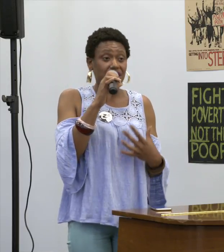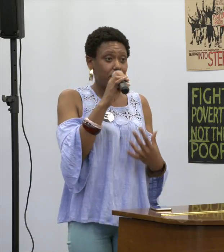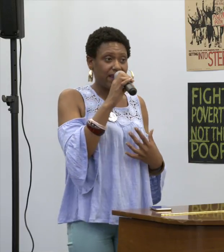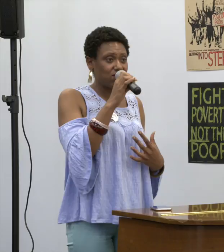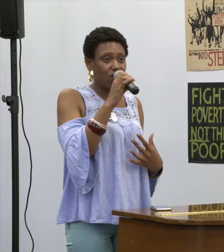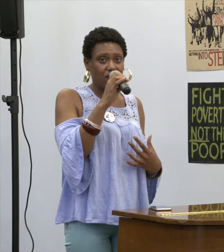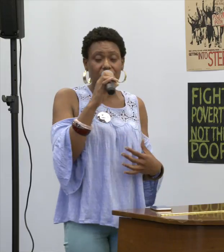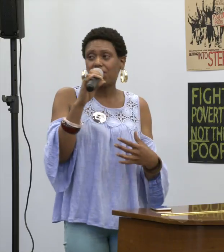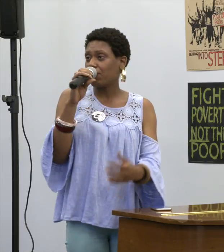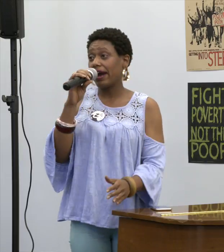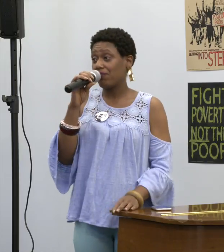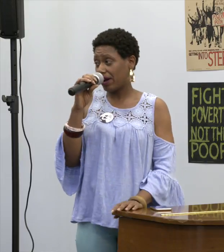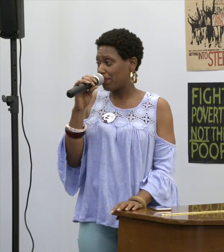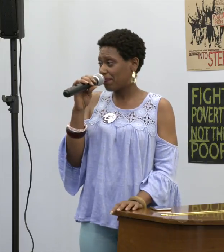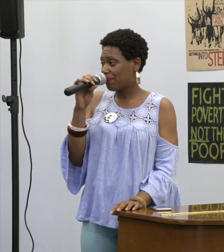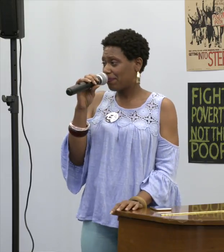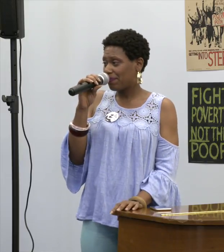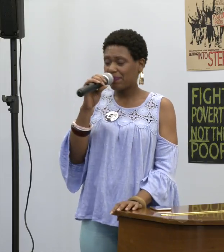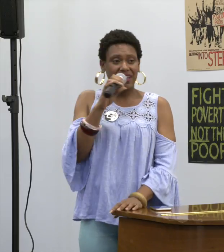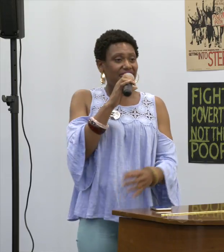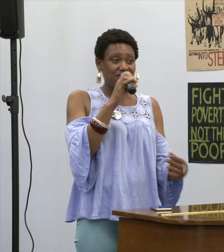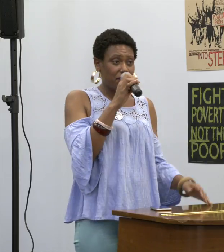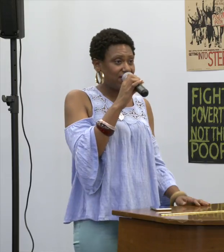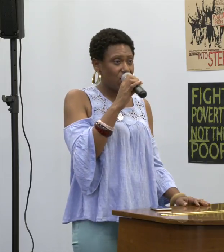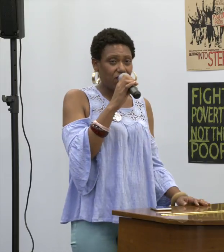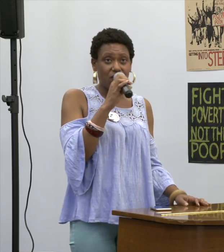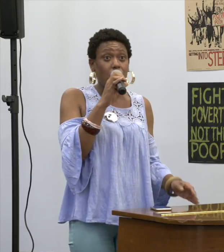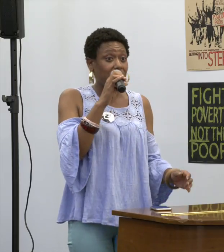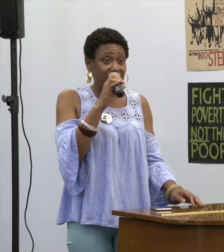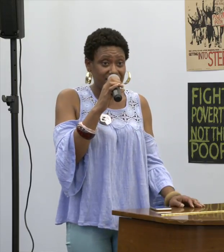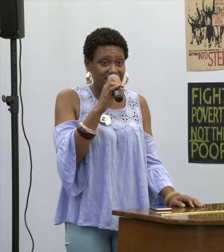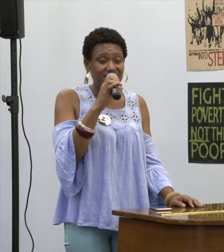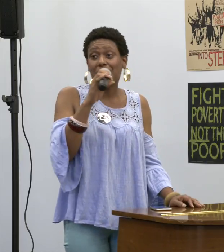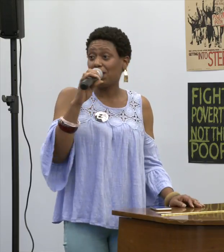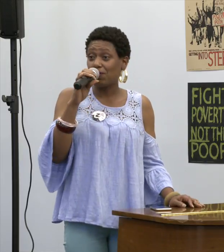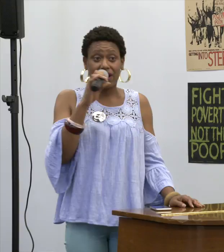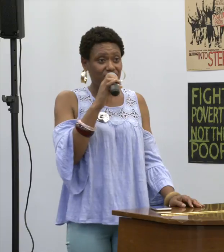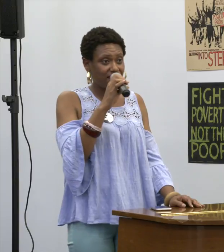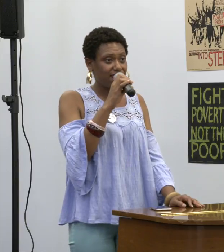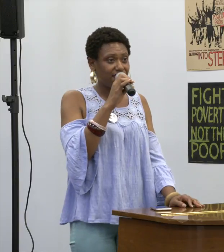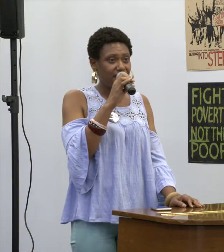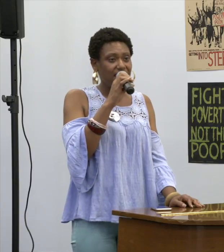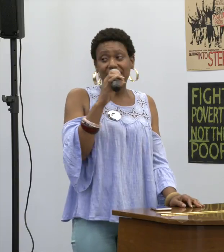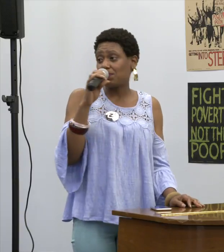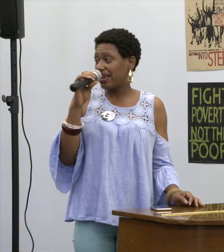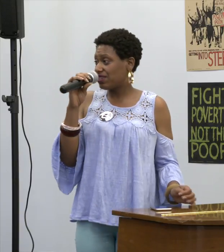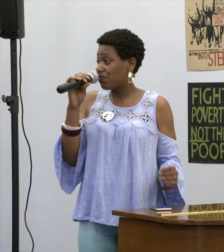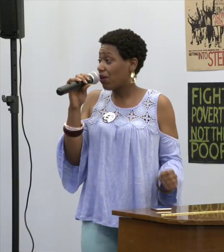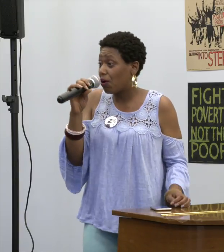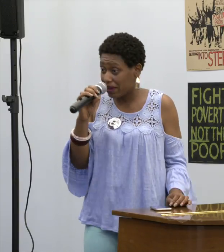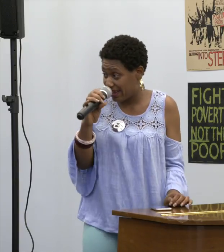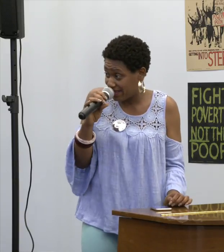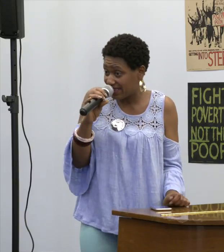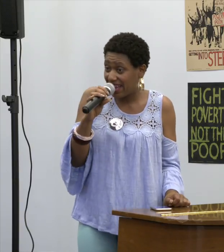is really based off of where I'm from. It's based off of always seeing people marching. It's based